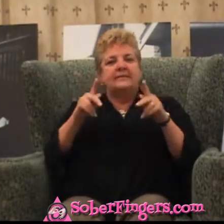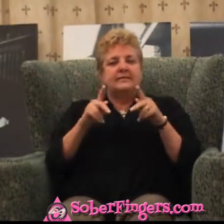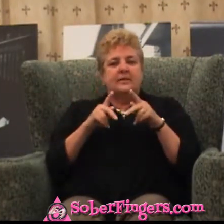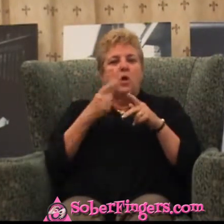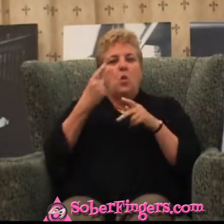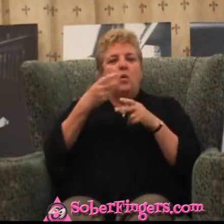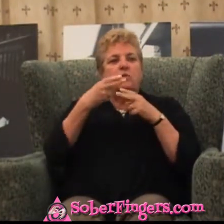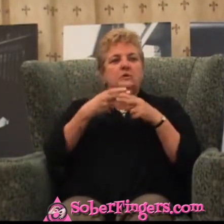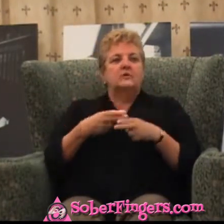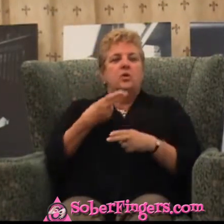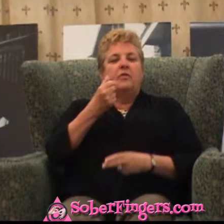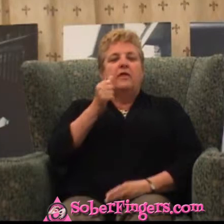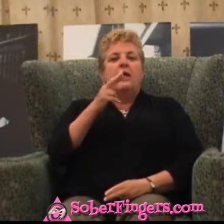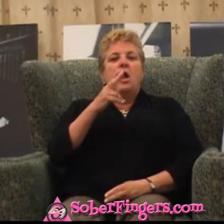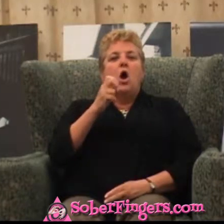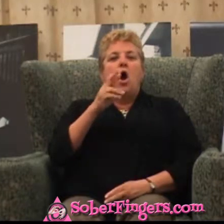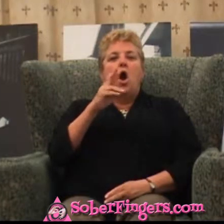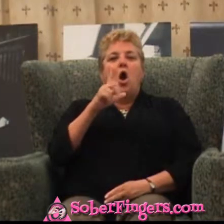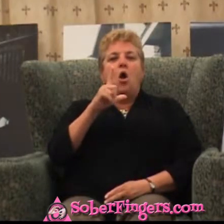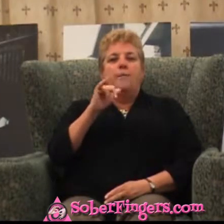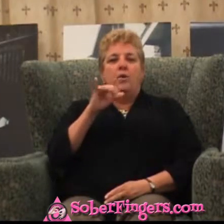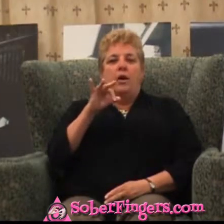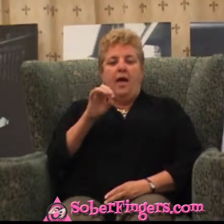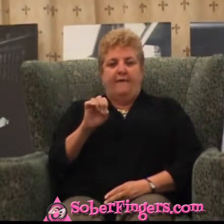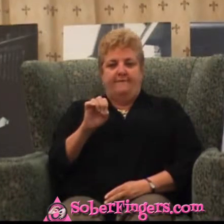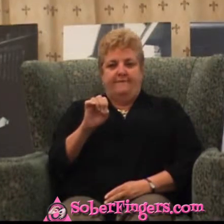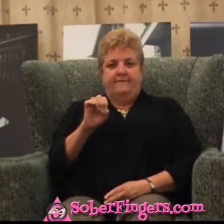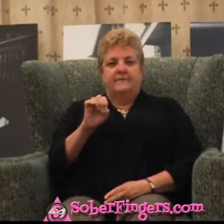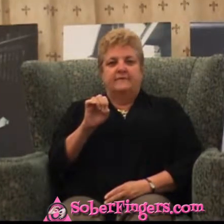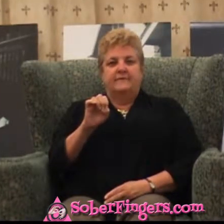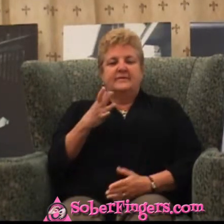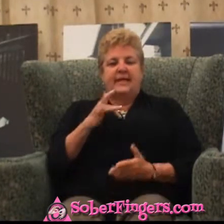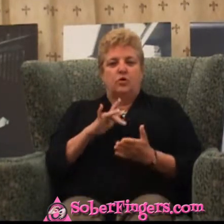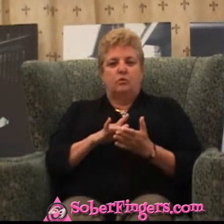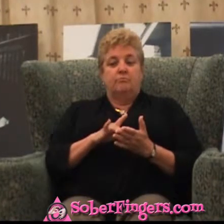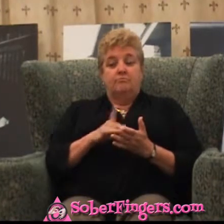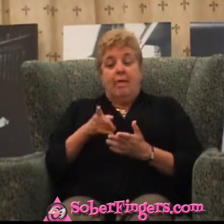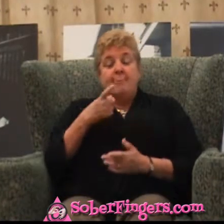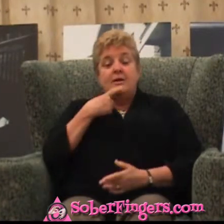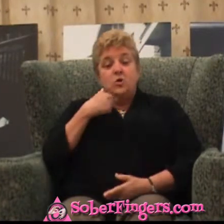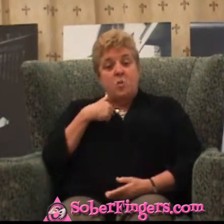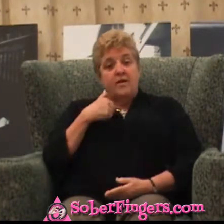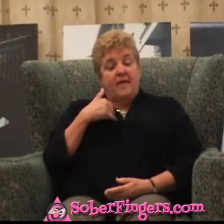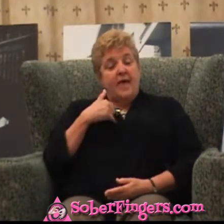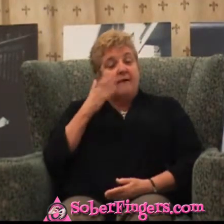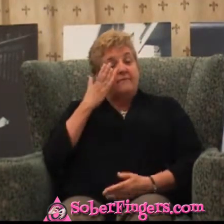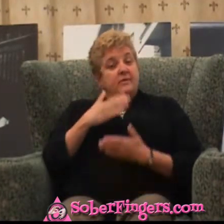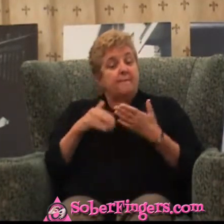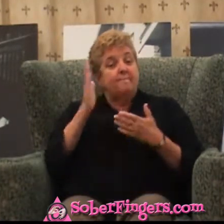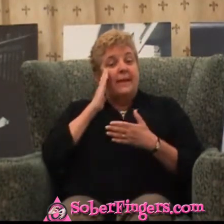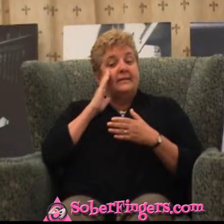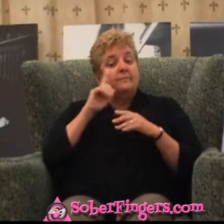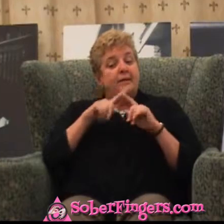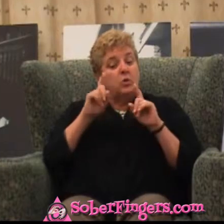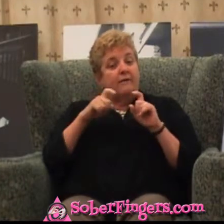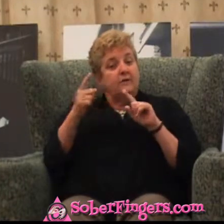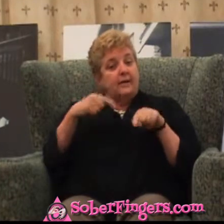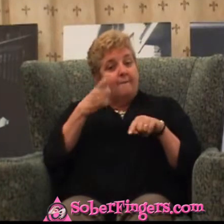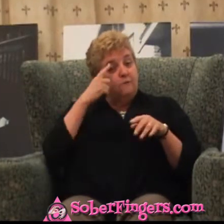Light Center. And they told me that they had some beds, and that I should come there for an interview. And that's